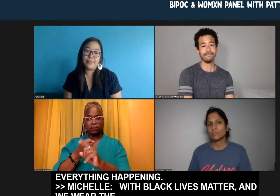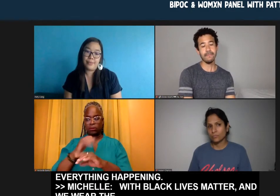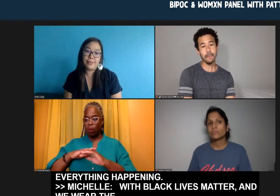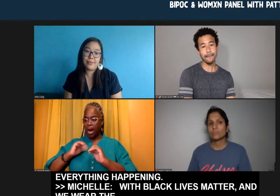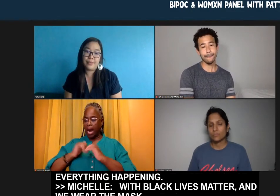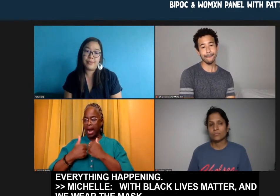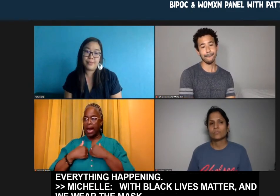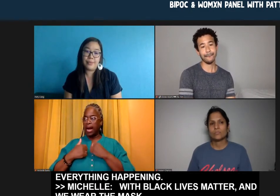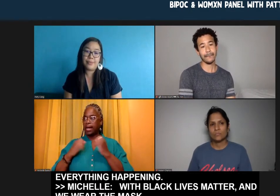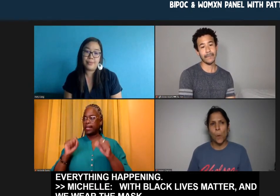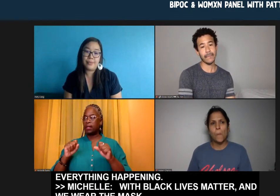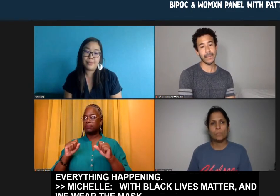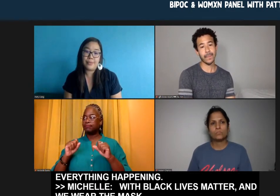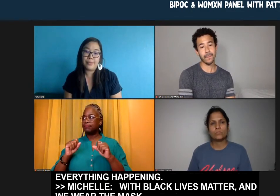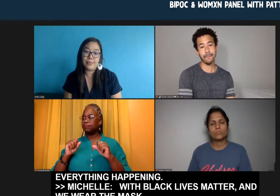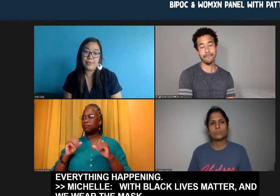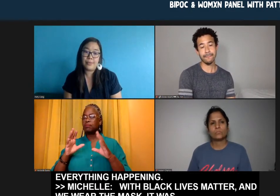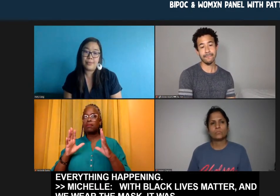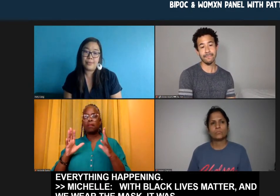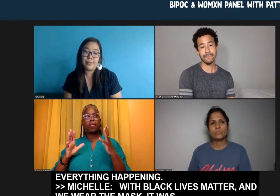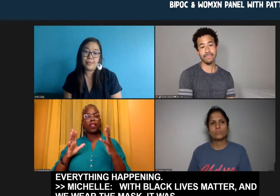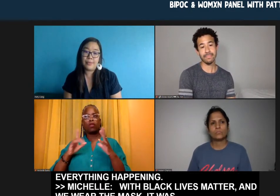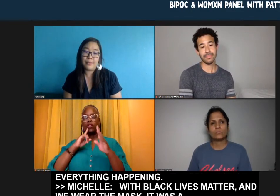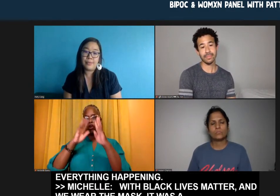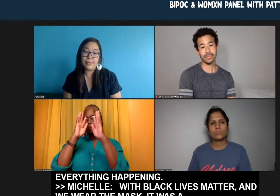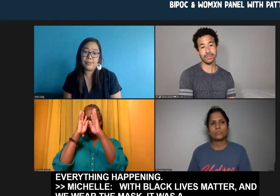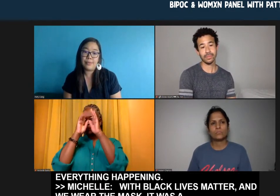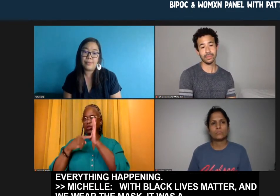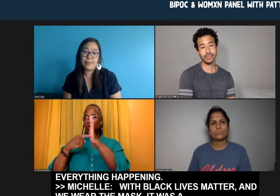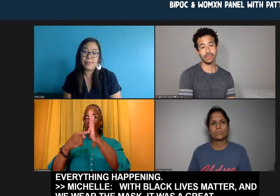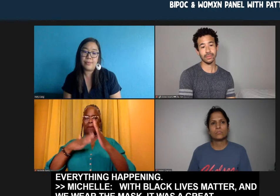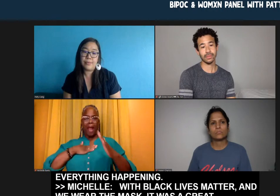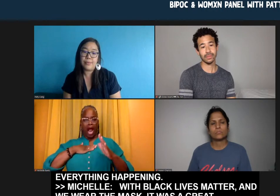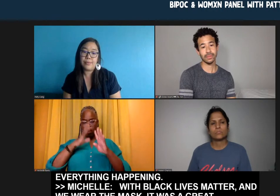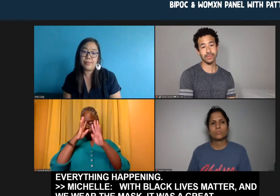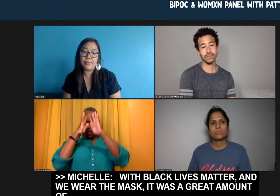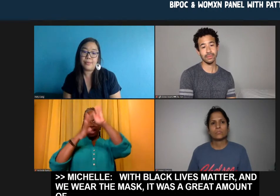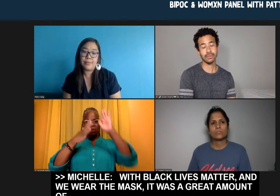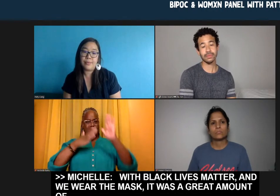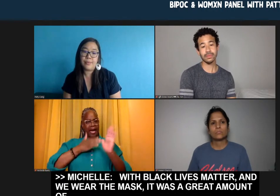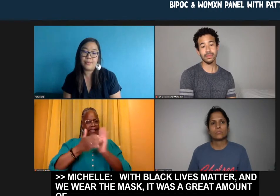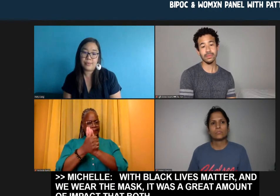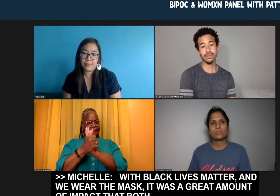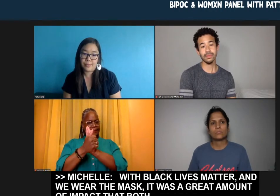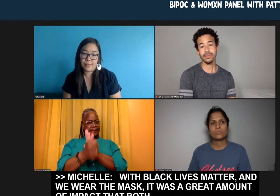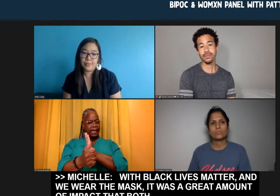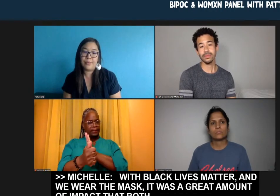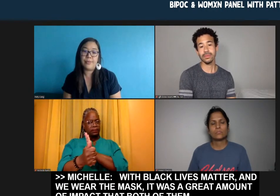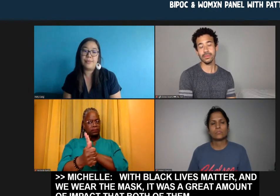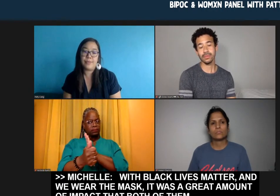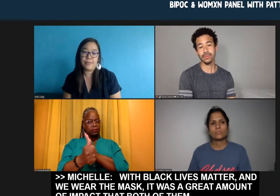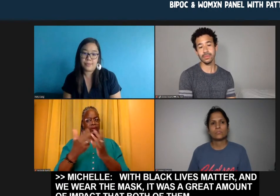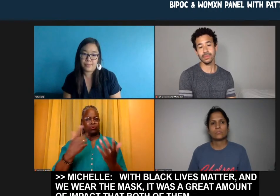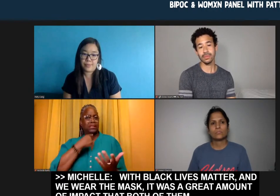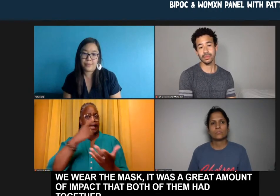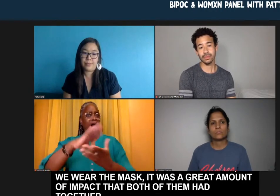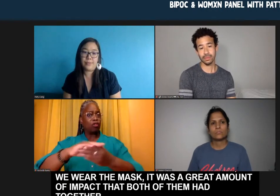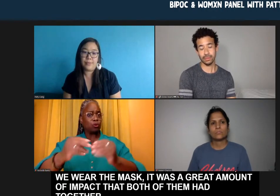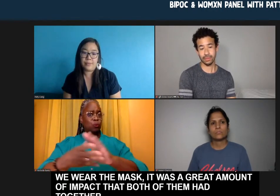it was a great amount of impact that both of them had together. Regarding my own creativity and